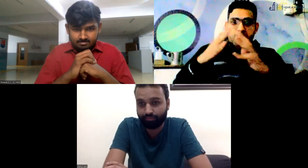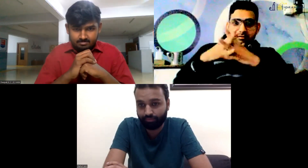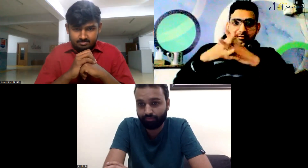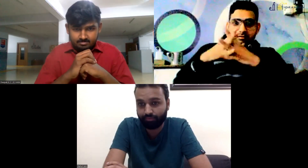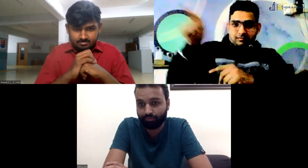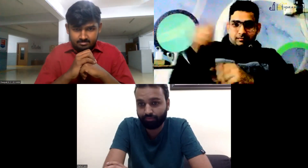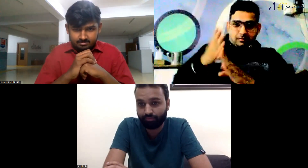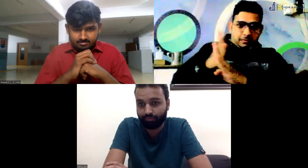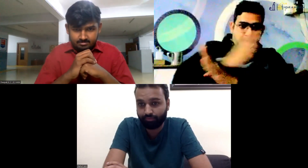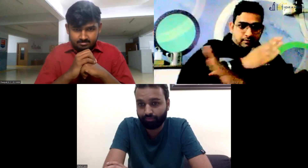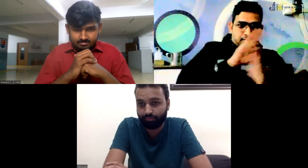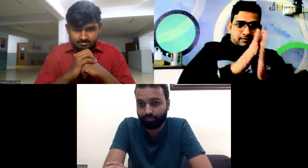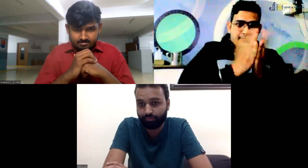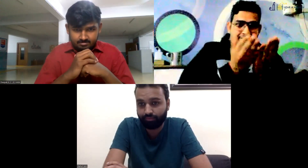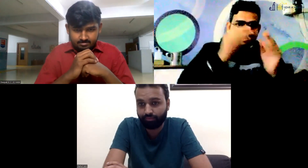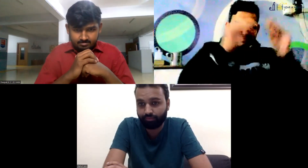and then